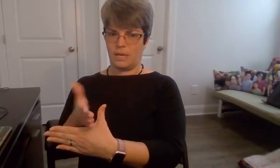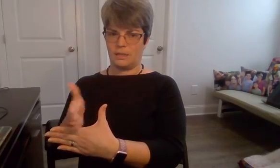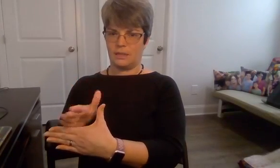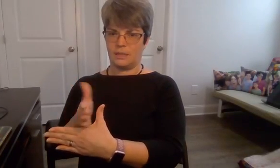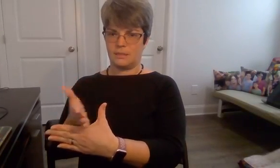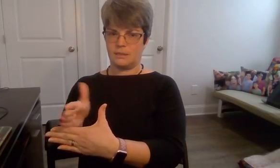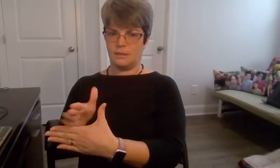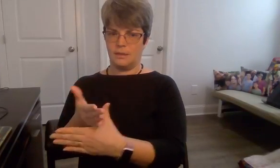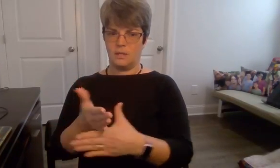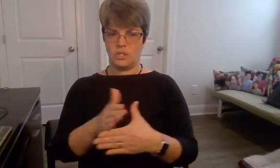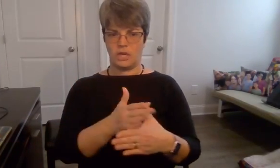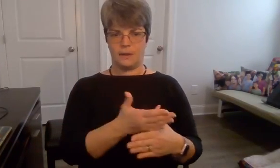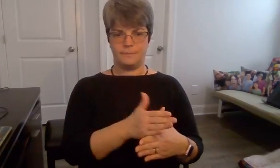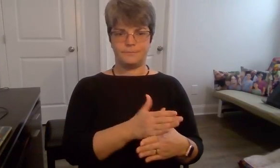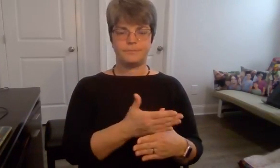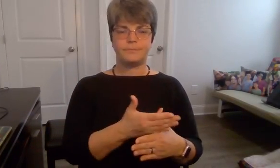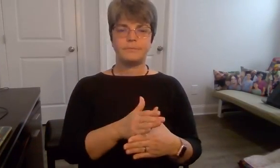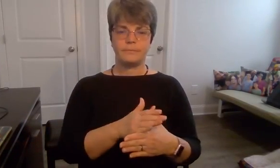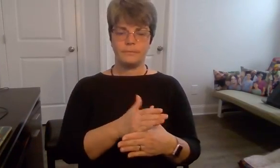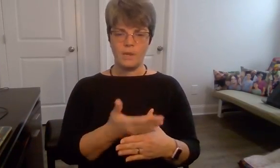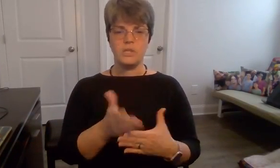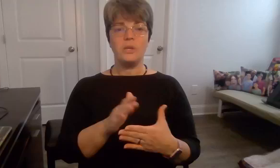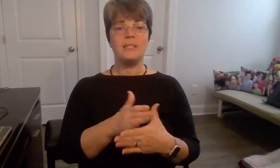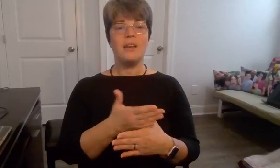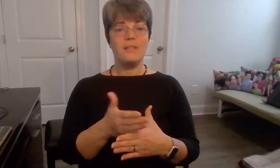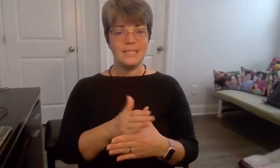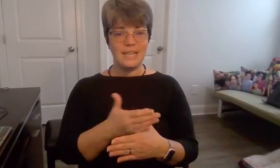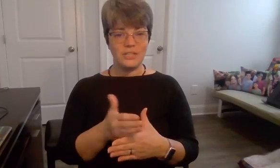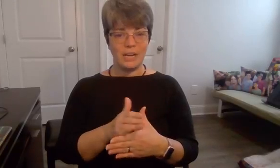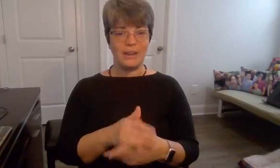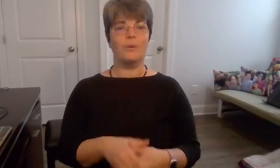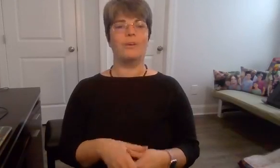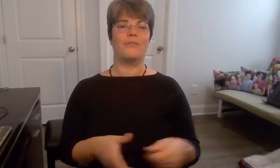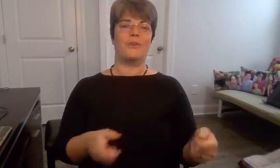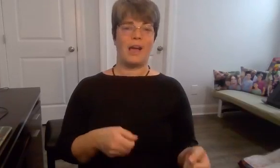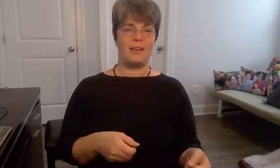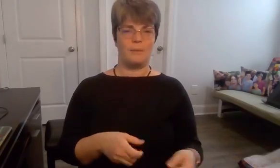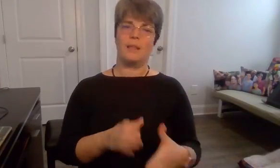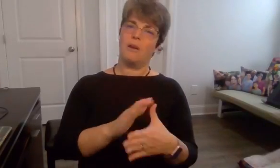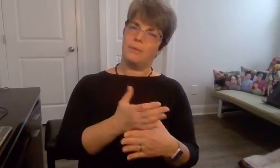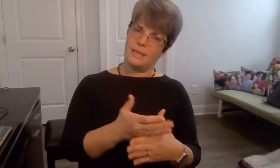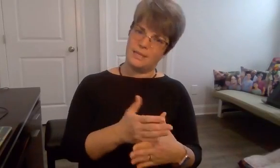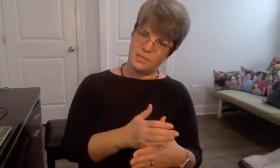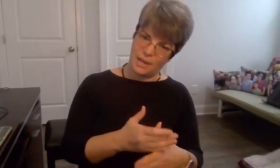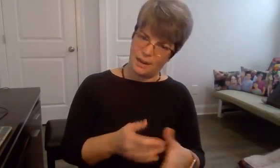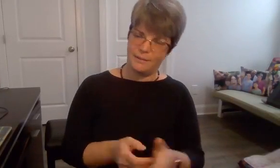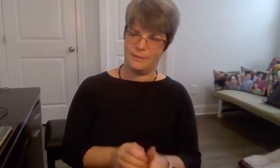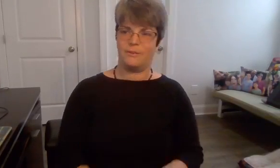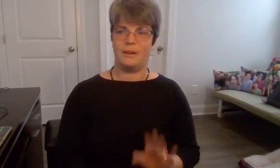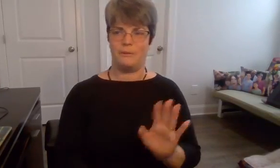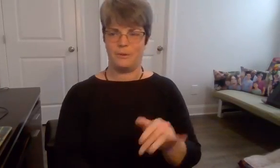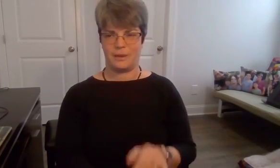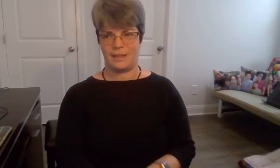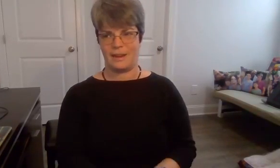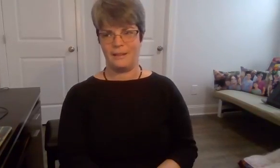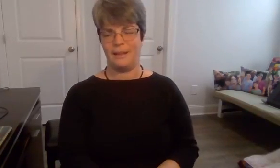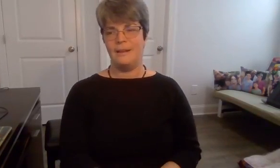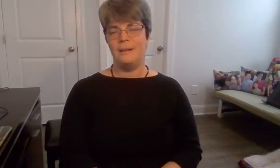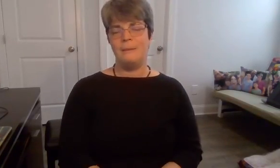like this. Share. So you can say, oh, that's like sharing. Or if they're not, you'd be like, oh, we need to share. Whatever, however you work that